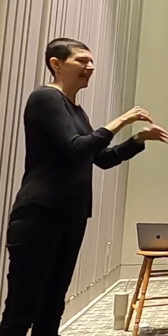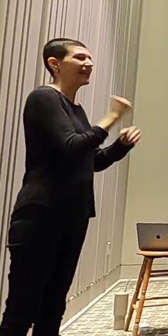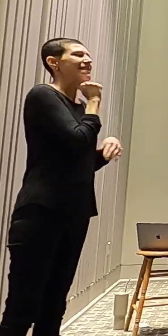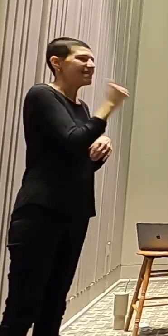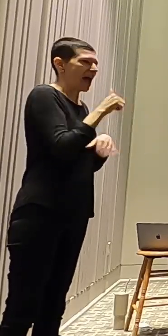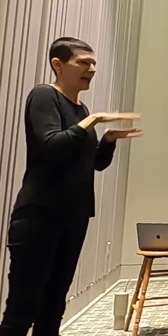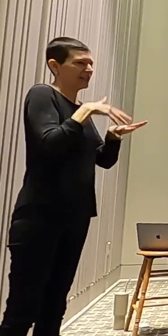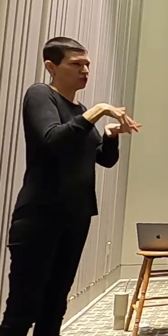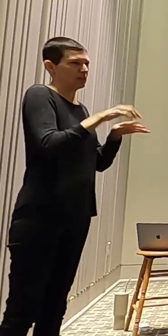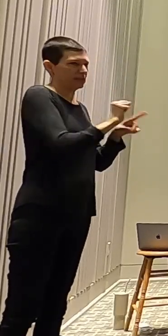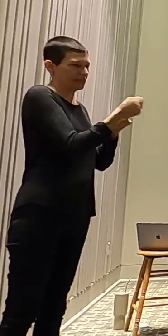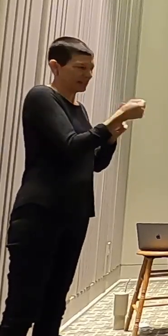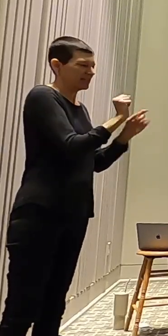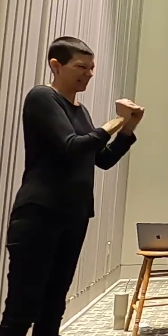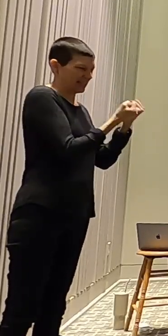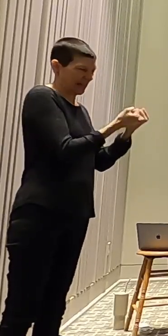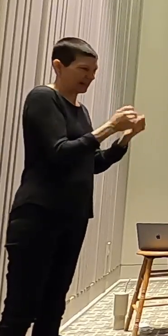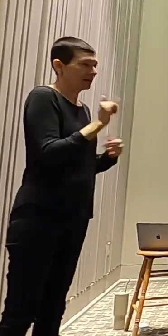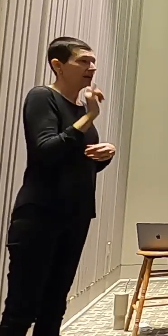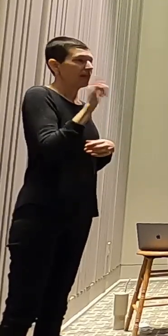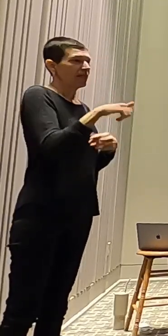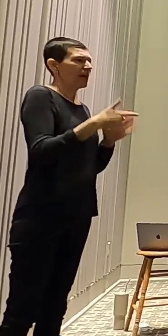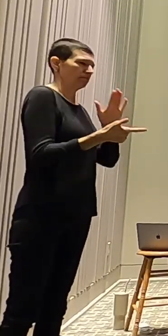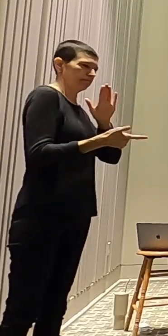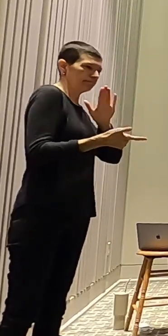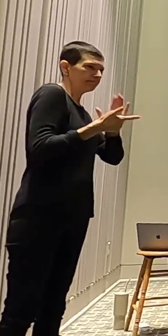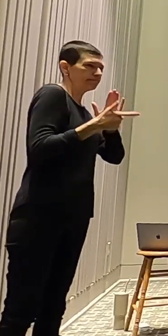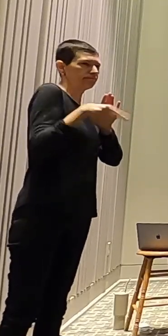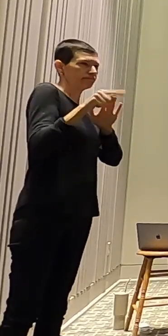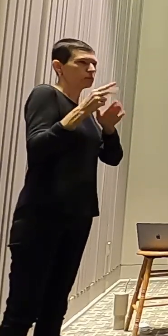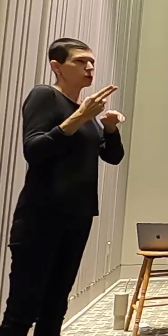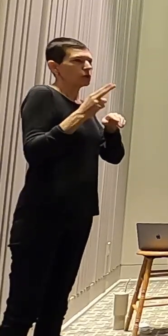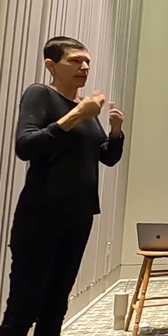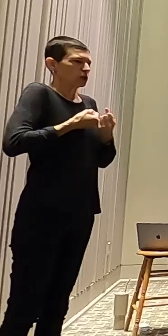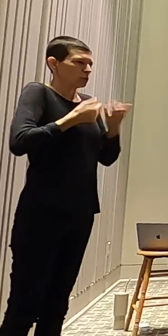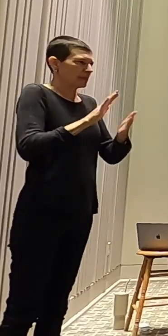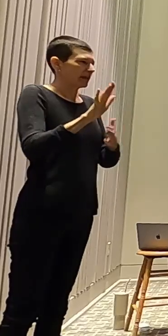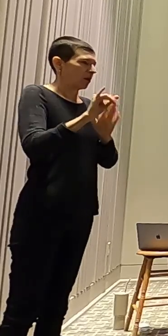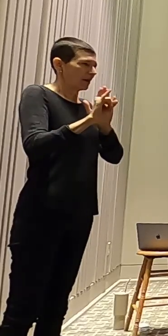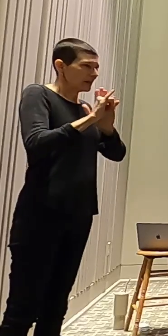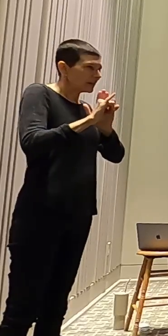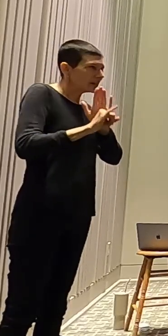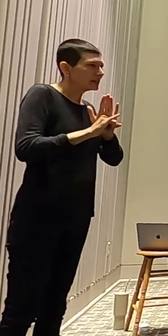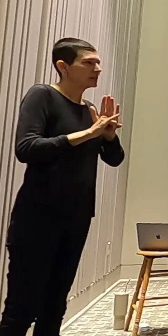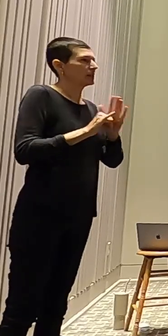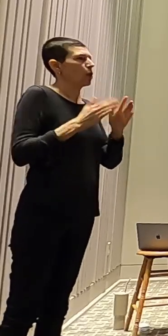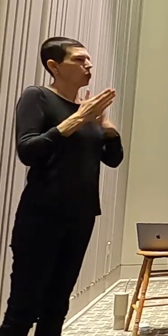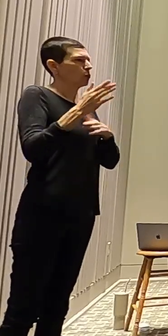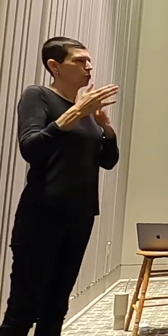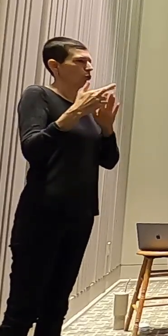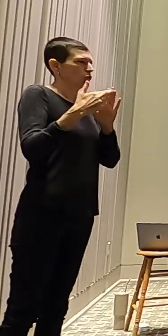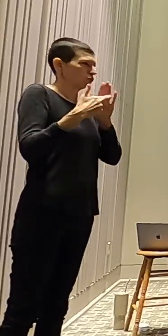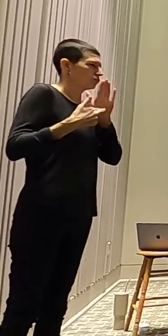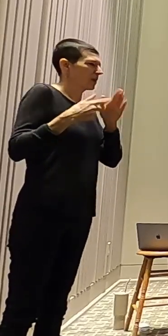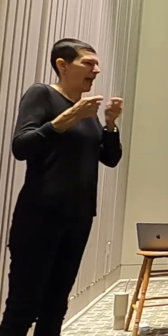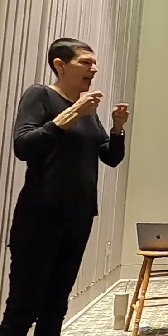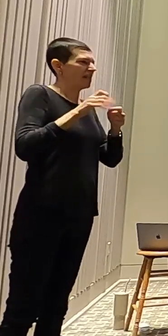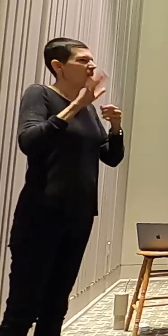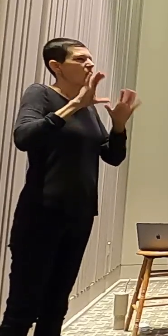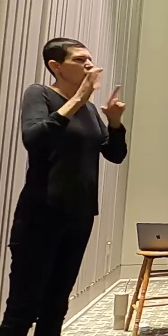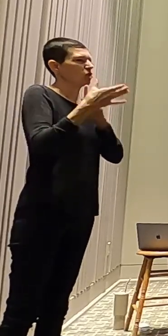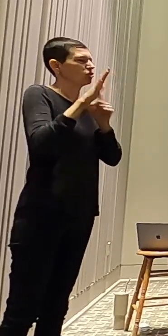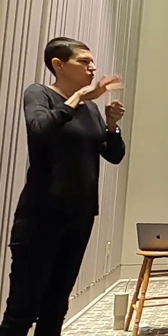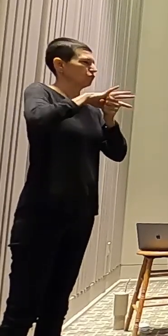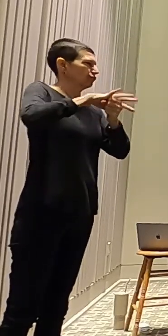societies. It forbade First Nations peoples and communities from expressing their identities through governance and suppression of